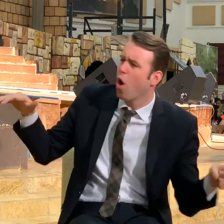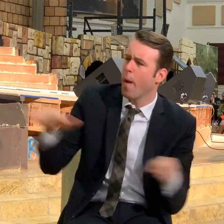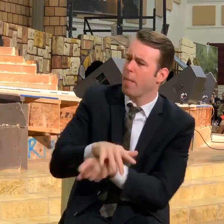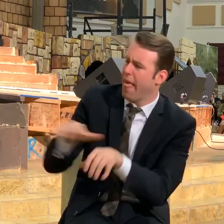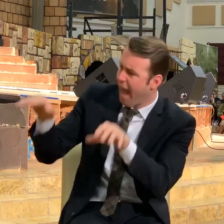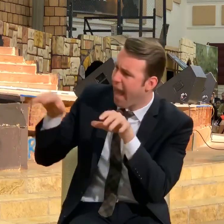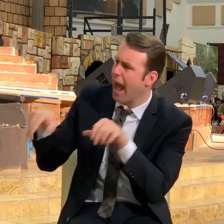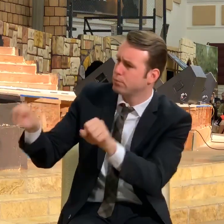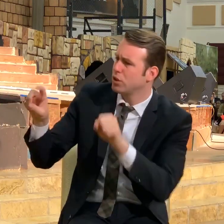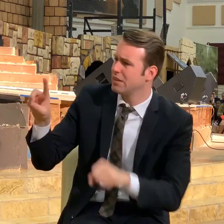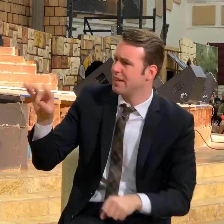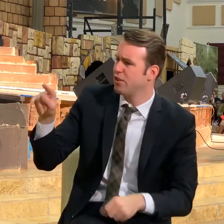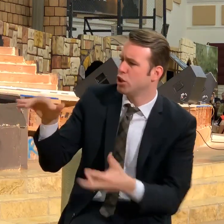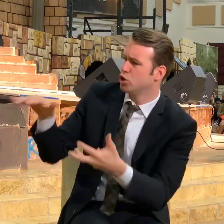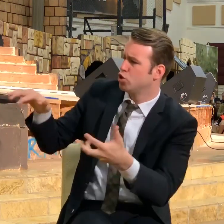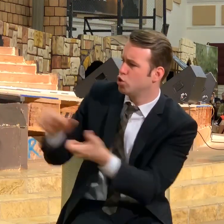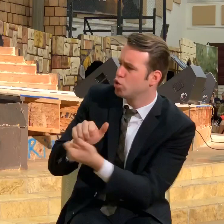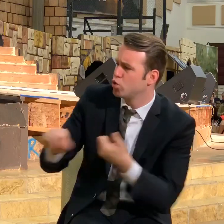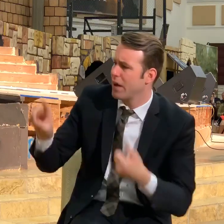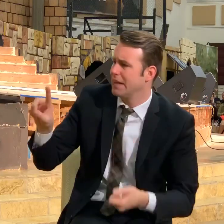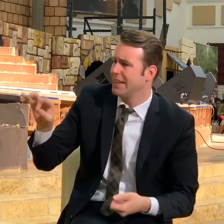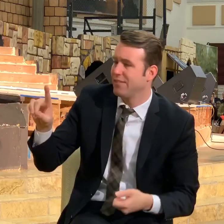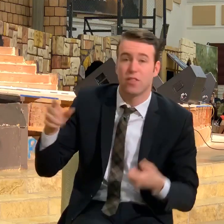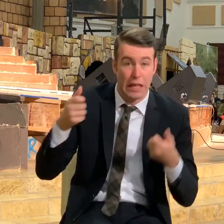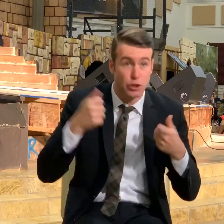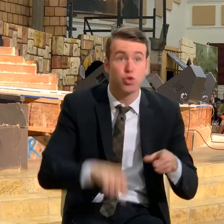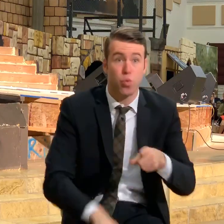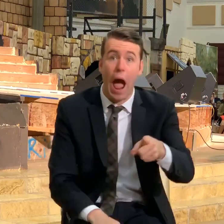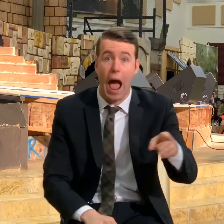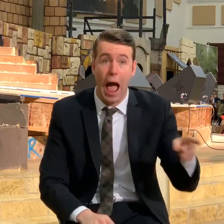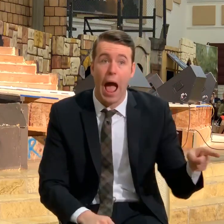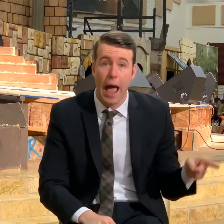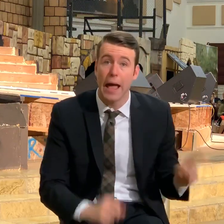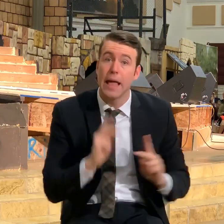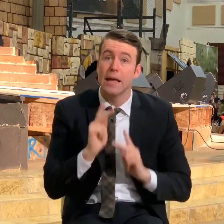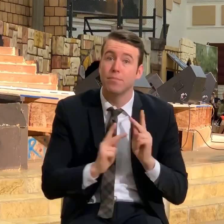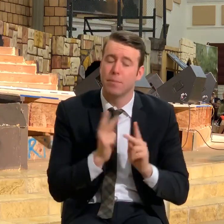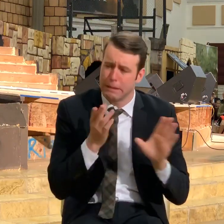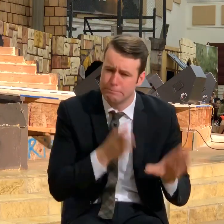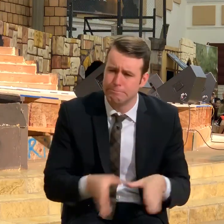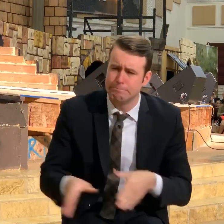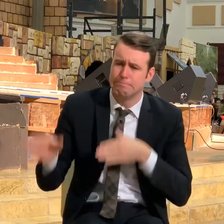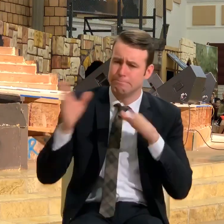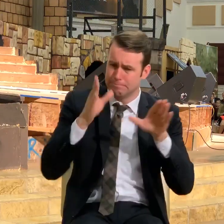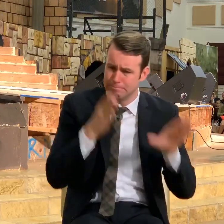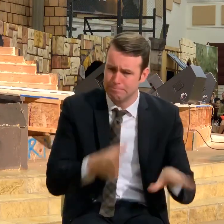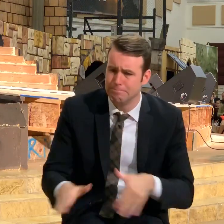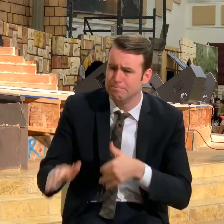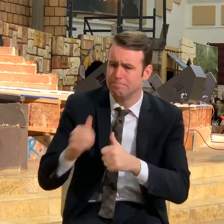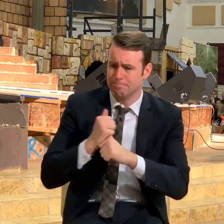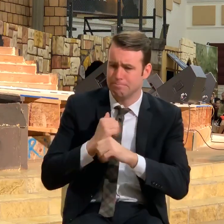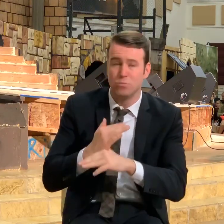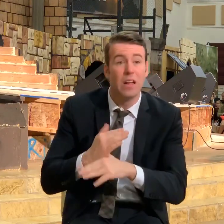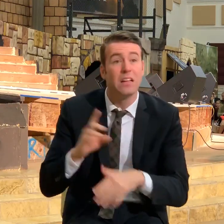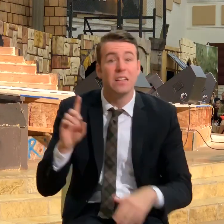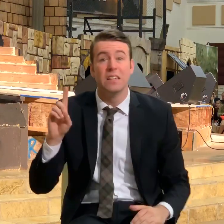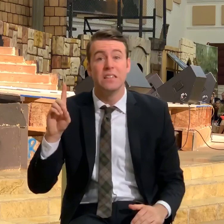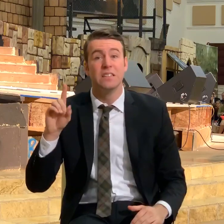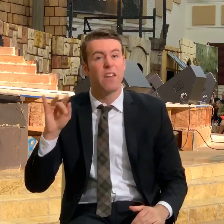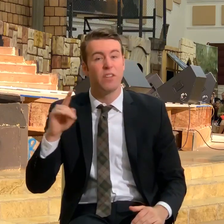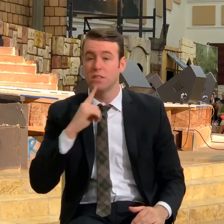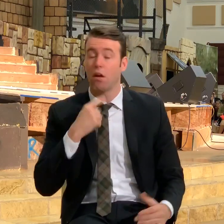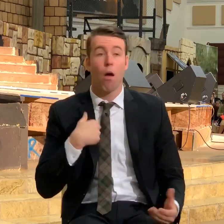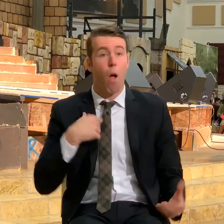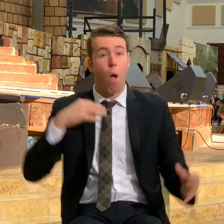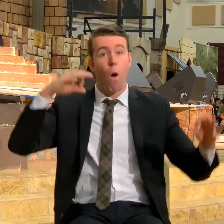capture David and destroy him. He said that there are people that had planned to do things. He said, I was totally